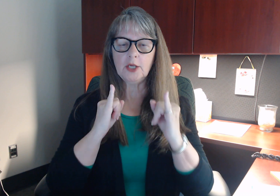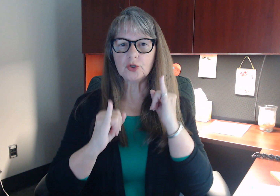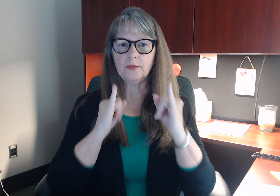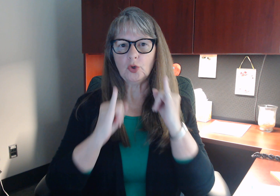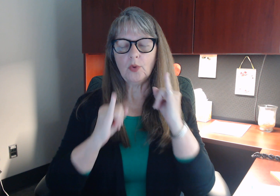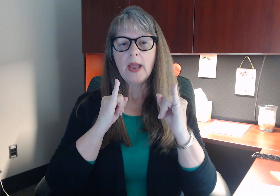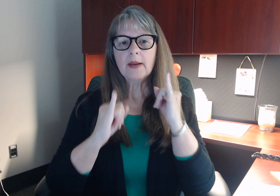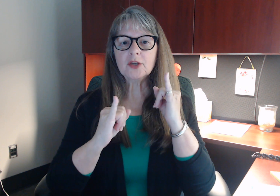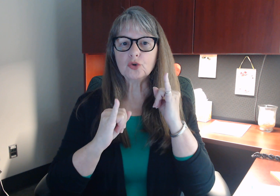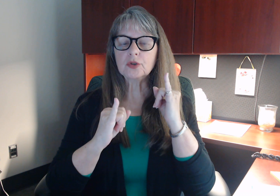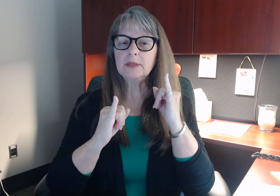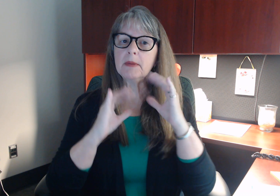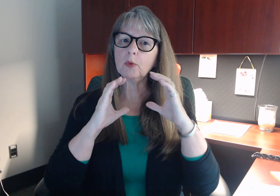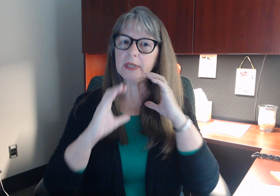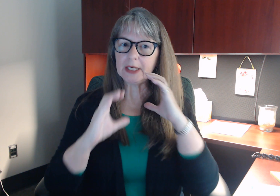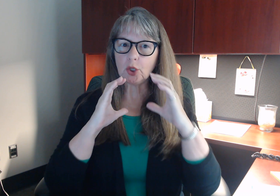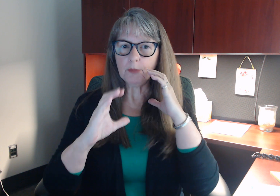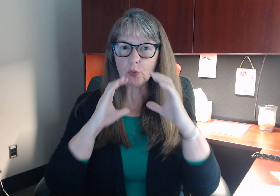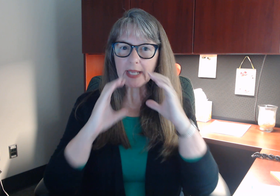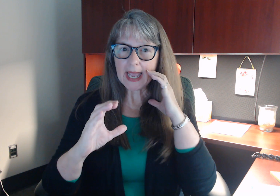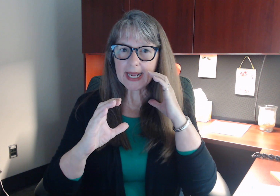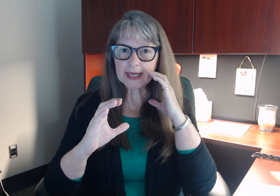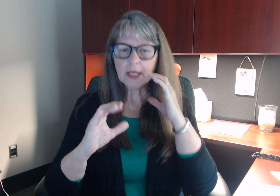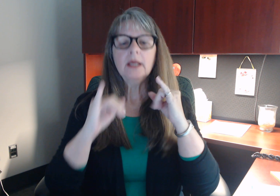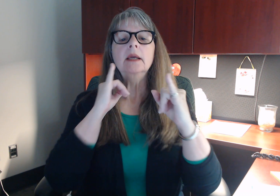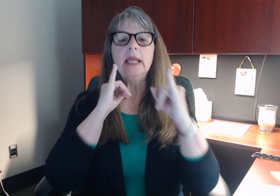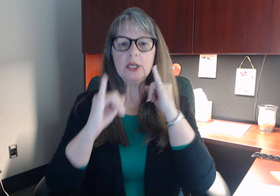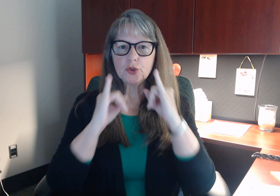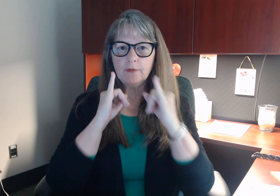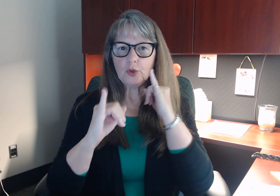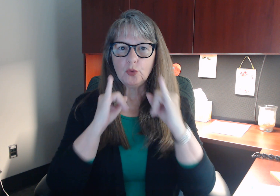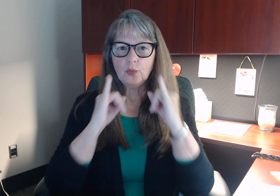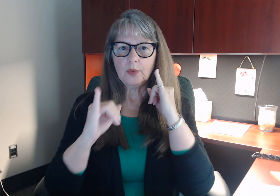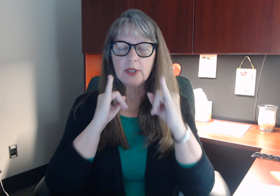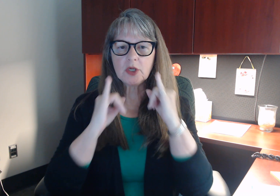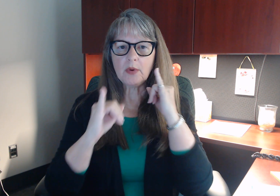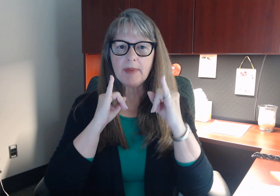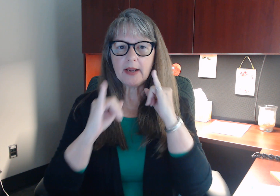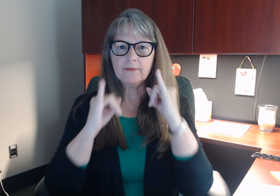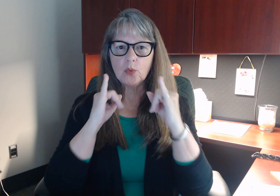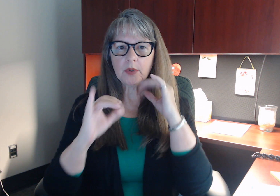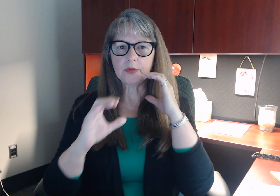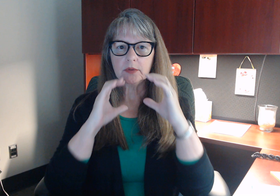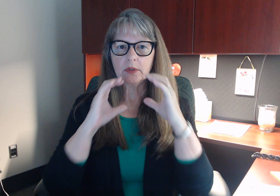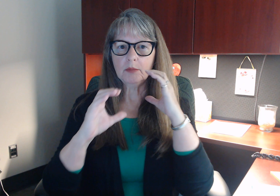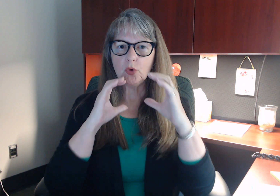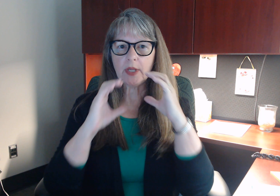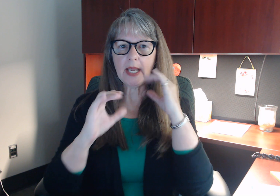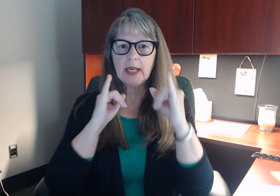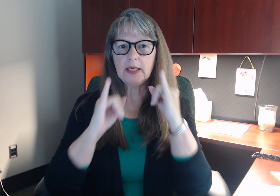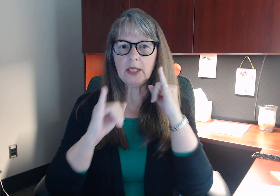Interview. Because you remember we did communicate, interview. It's going back and forth. Communicate,